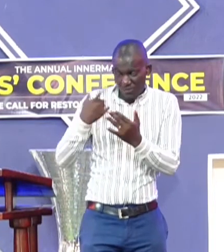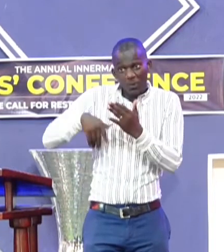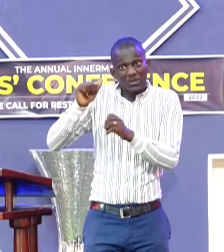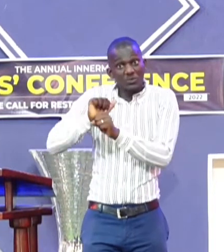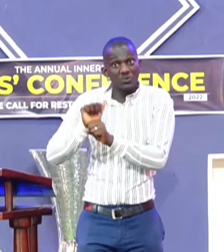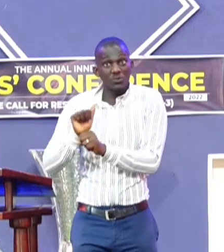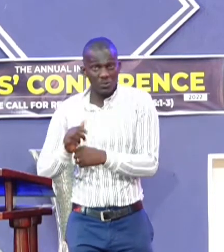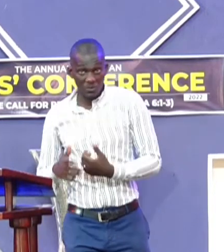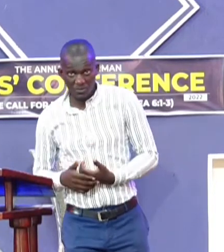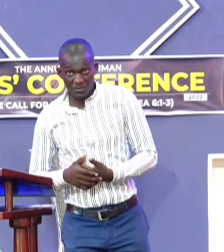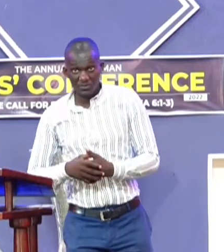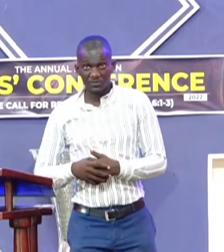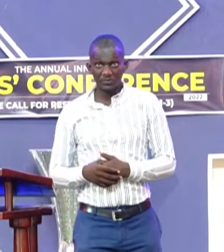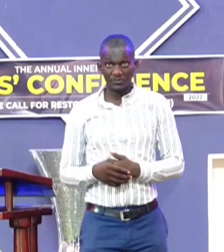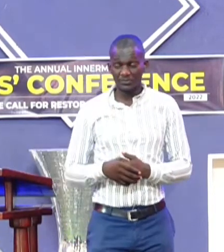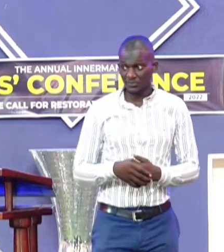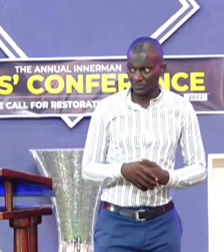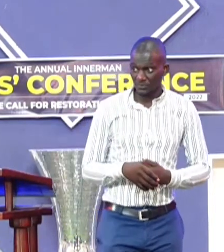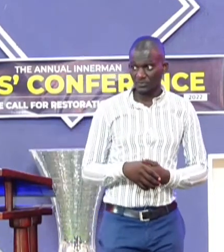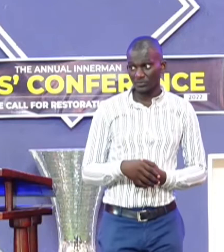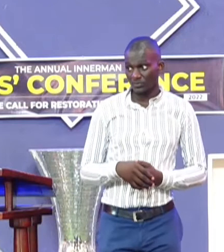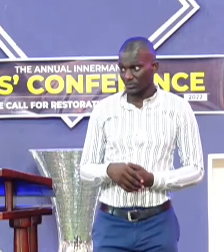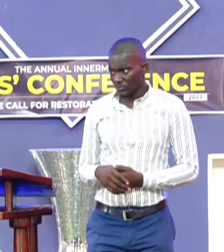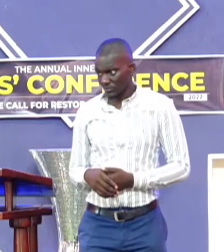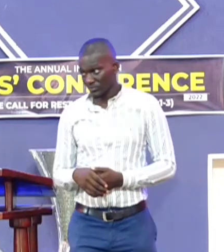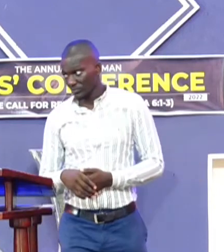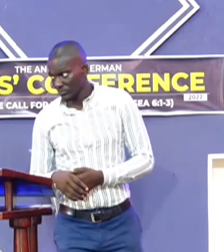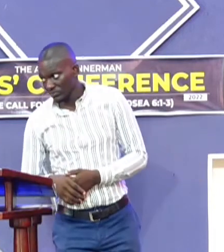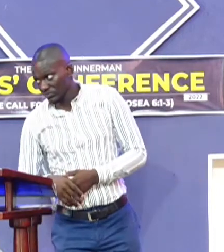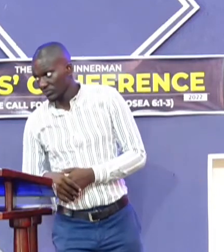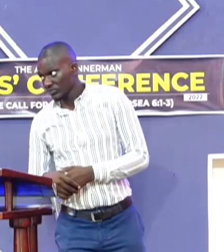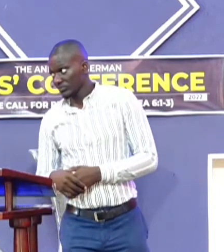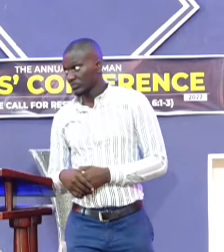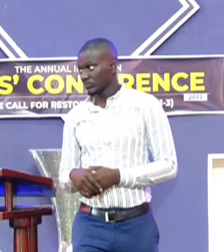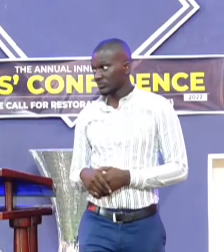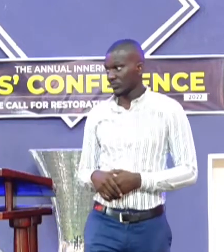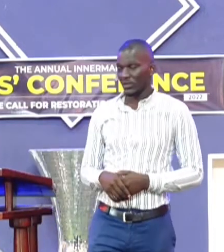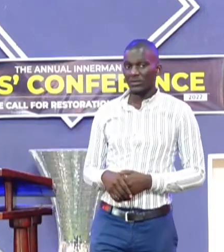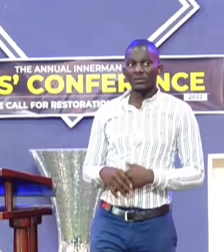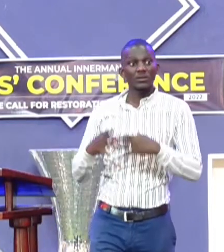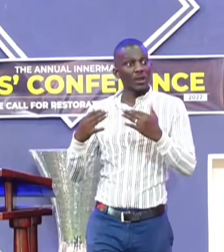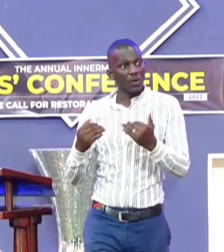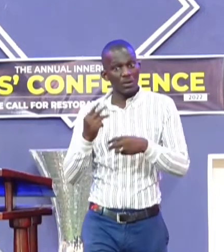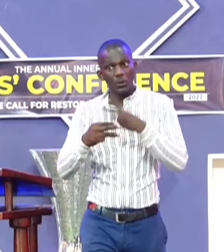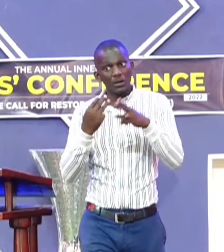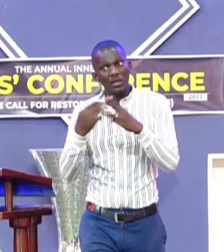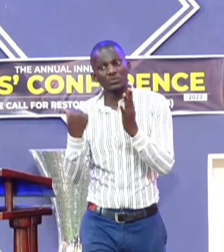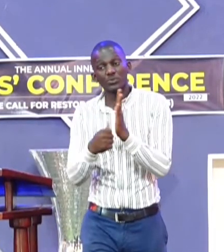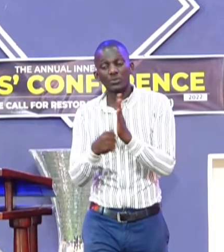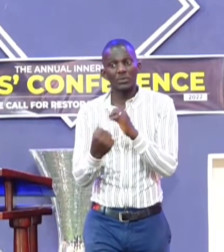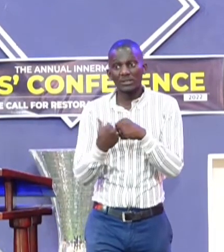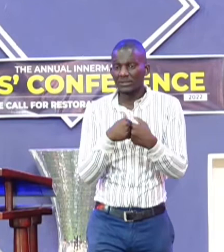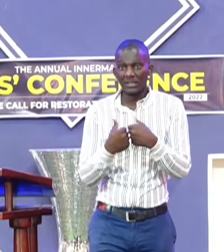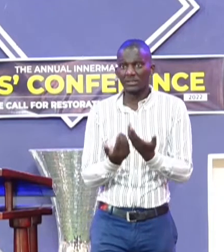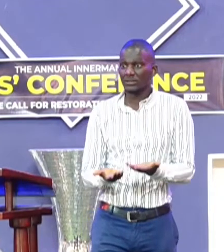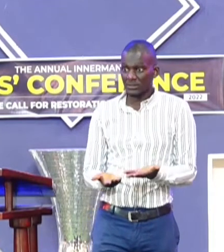and failed to train those that the Lord had entrusted him of what they ought to do, those are the challenges the